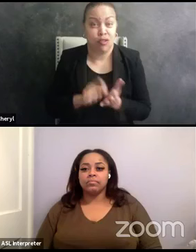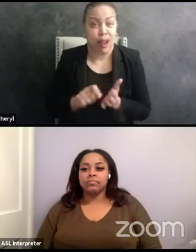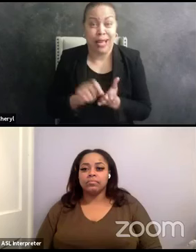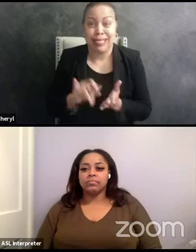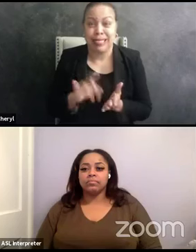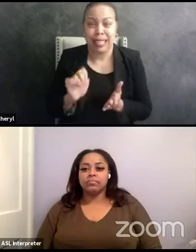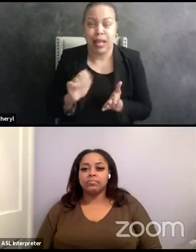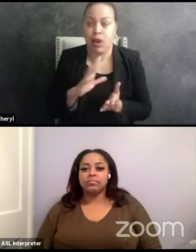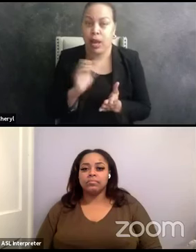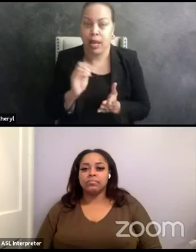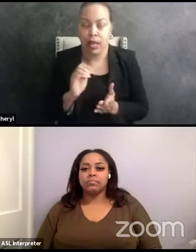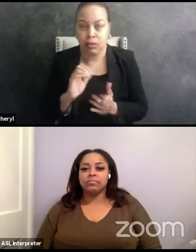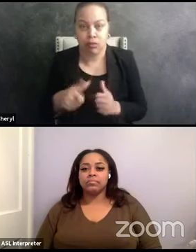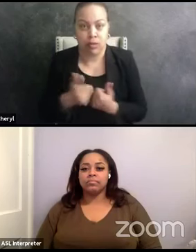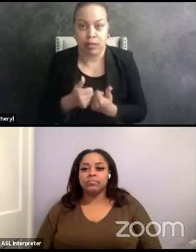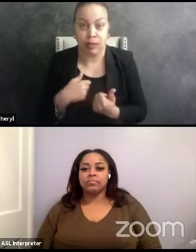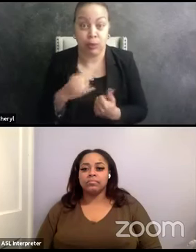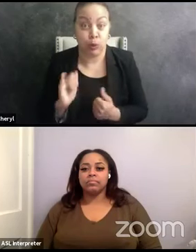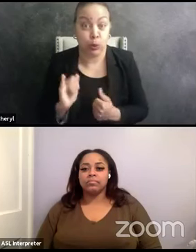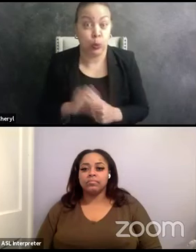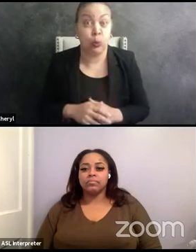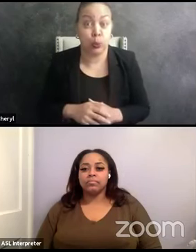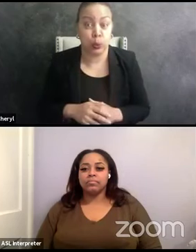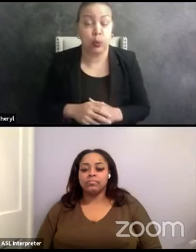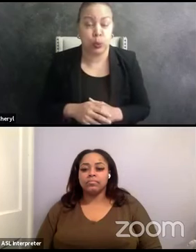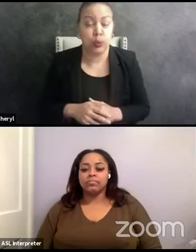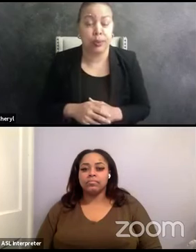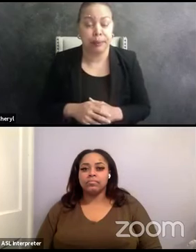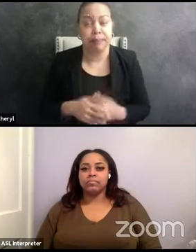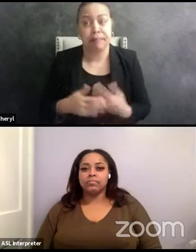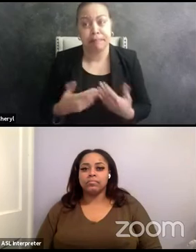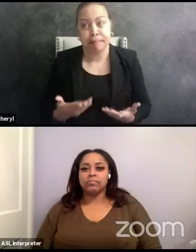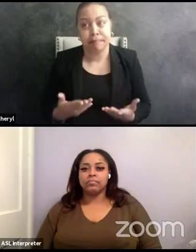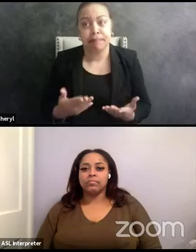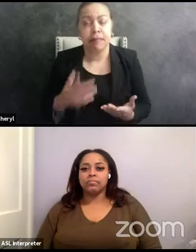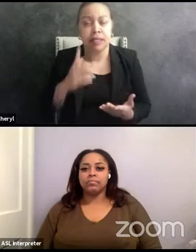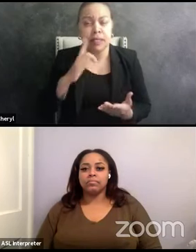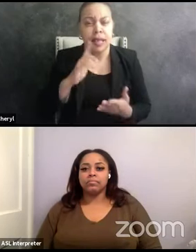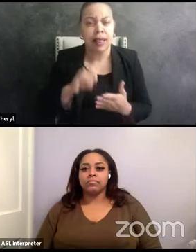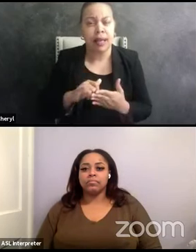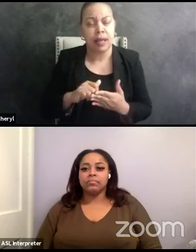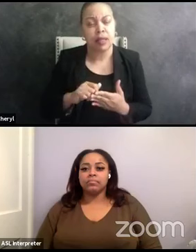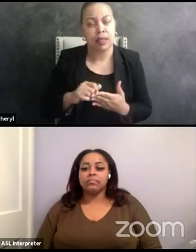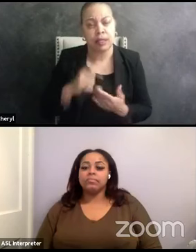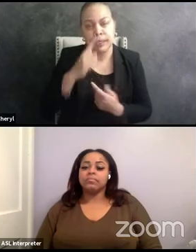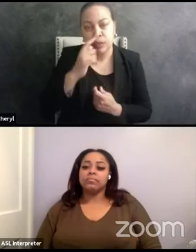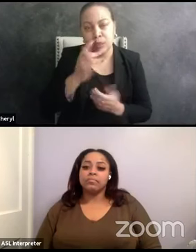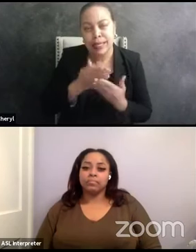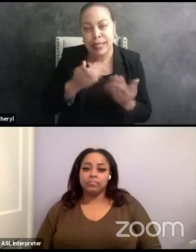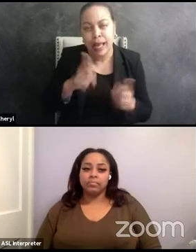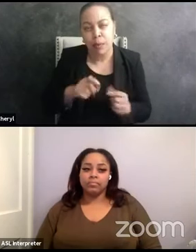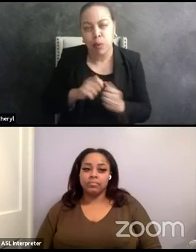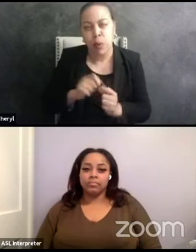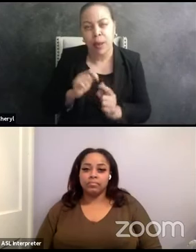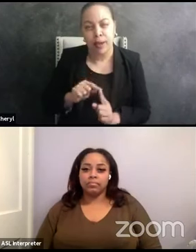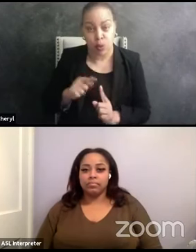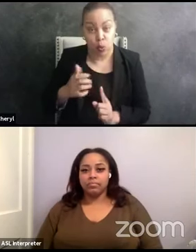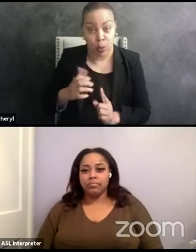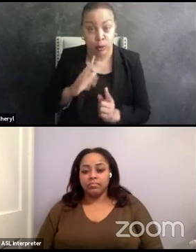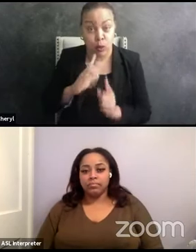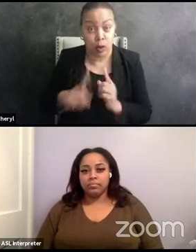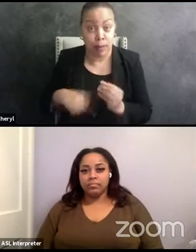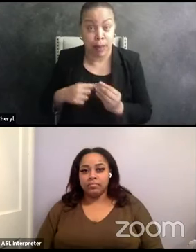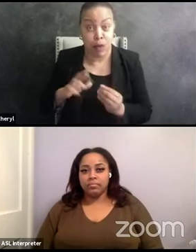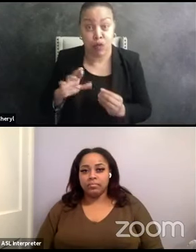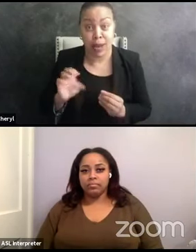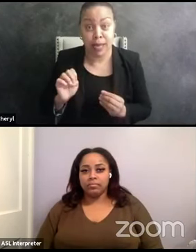me. I think that I think an interesting thing happened with So You Want to Talk About Race, which was I wrote it